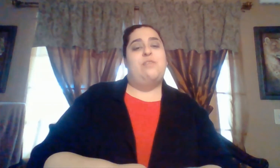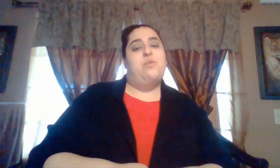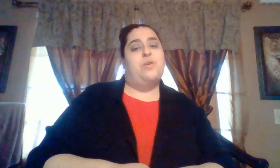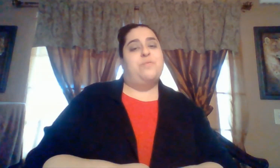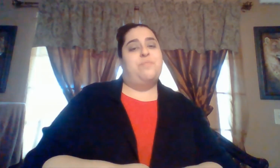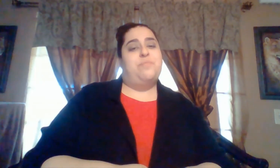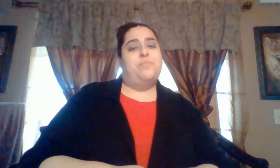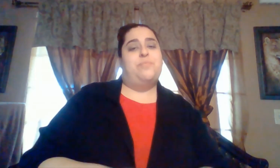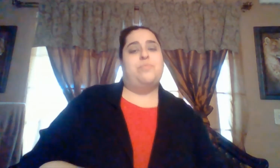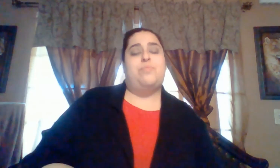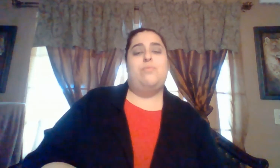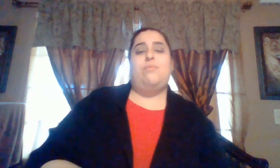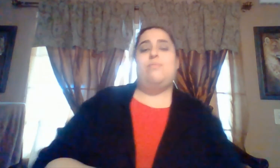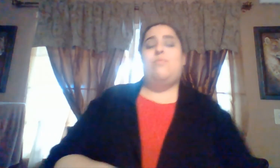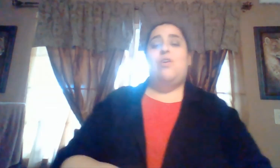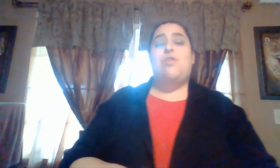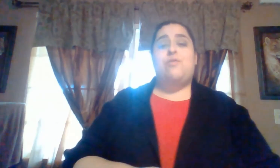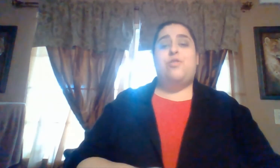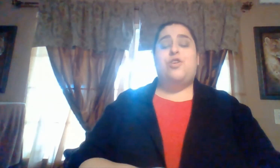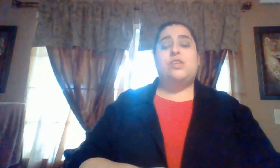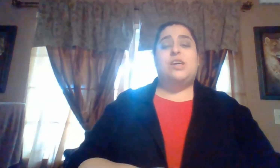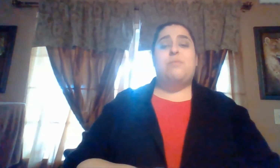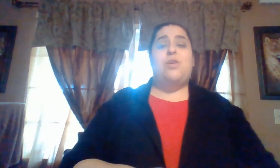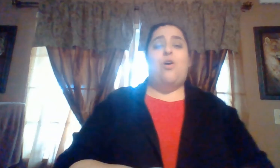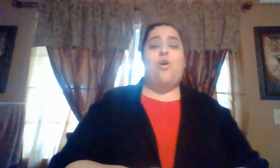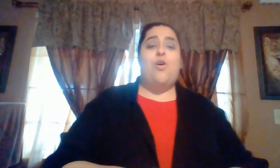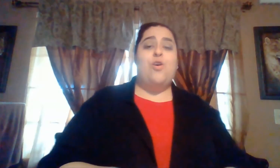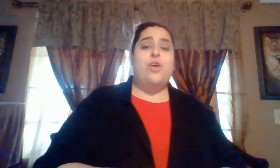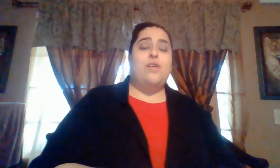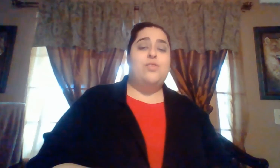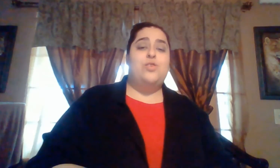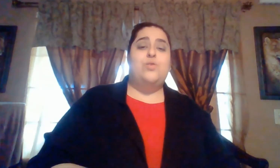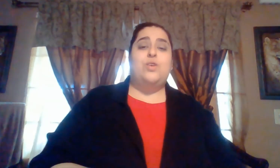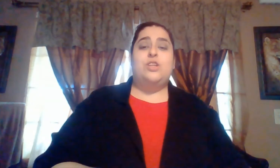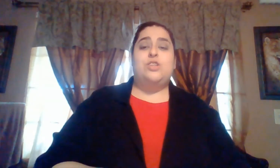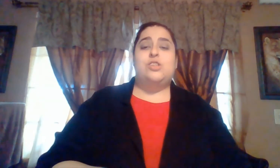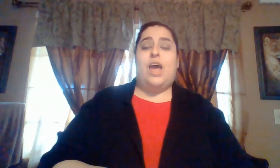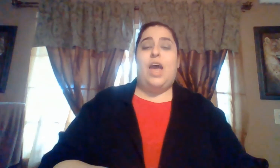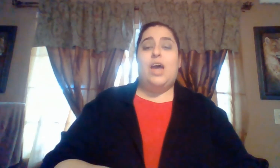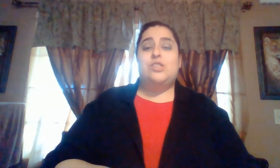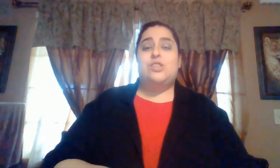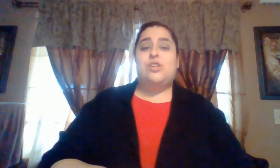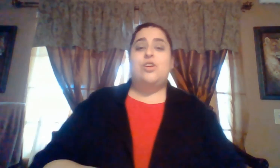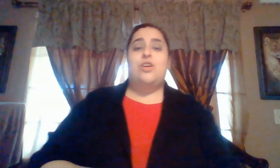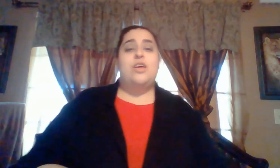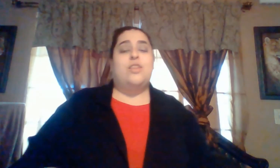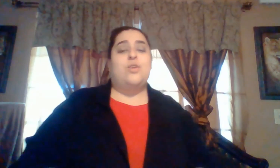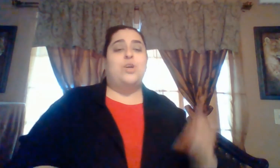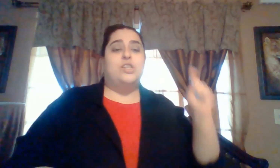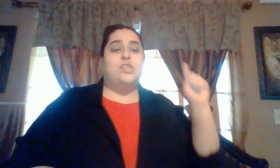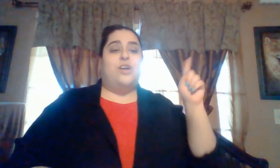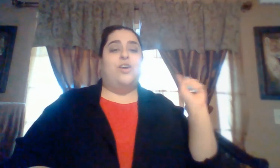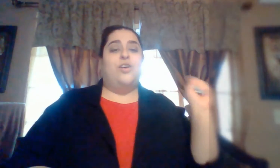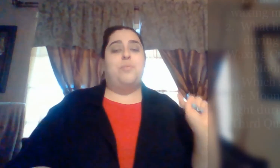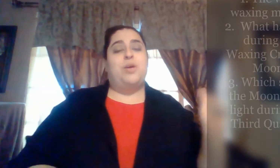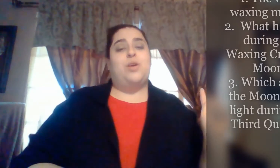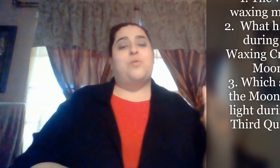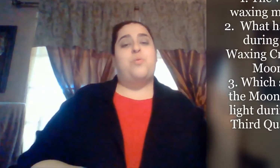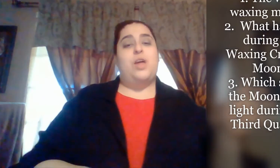everyone. For your assignment, all you have to do is just answer the questions that are going to appear right